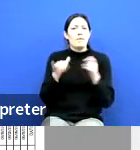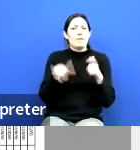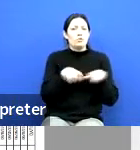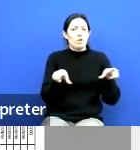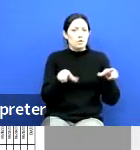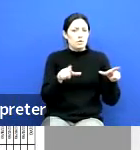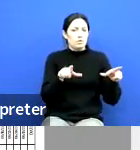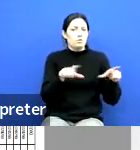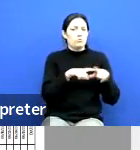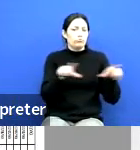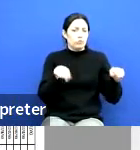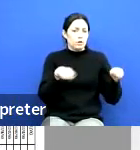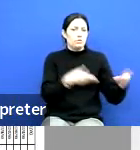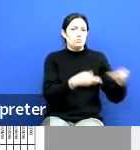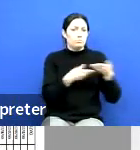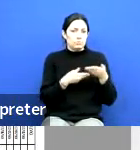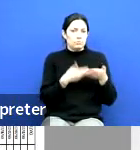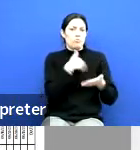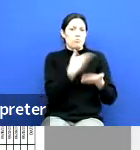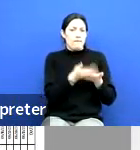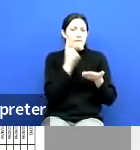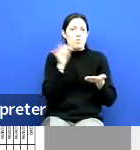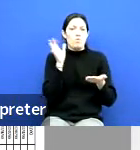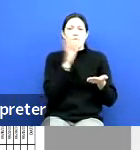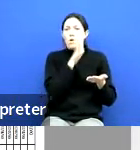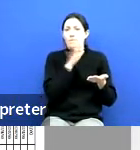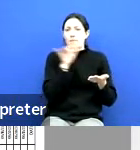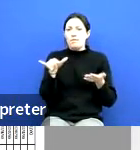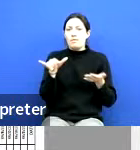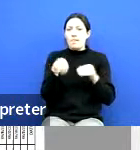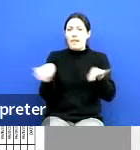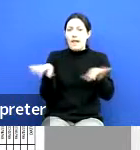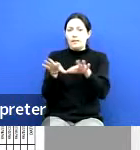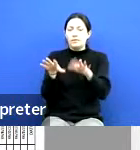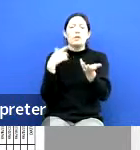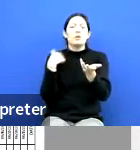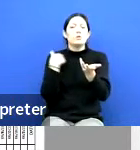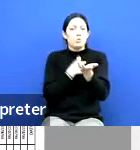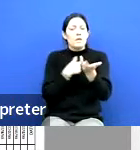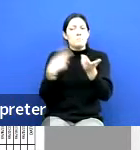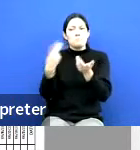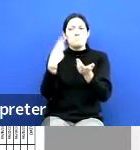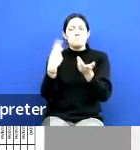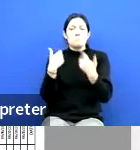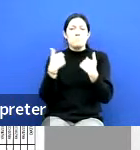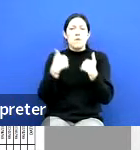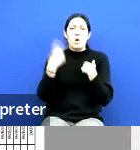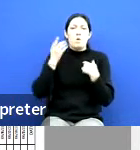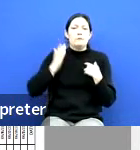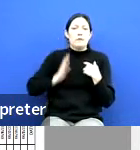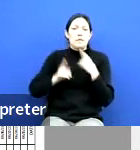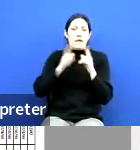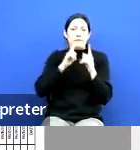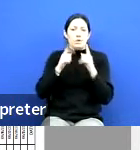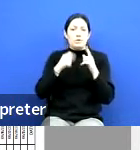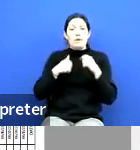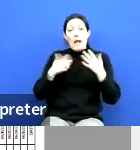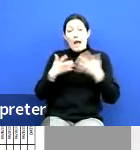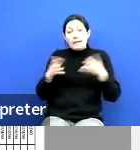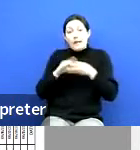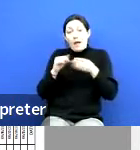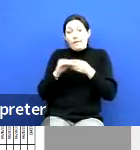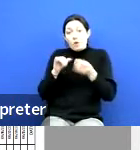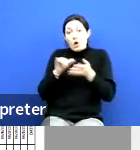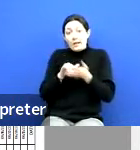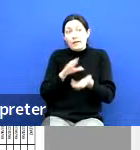for the farming of the land. And we had basically a very one-sided conversation. I did most of the talking,